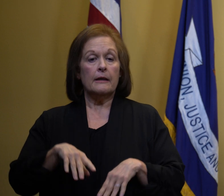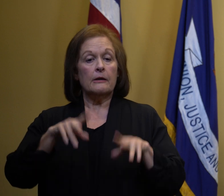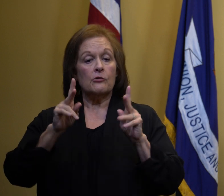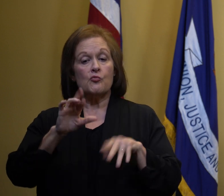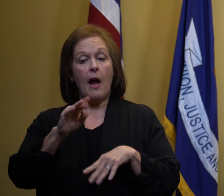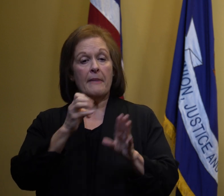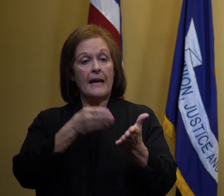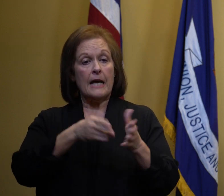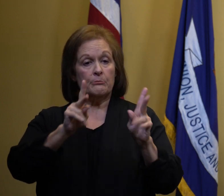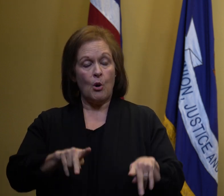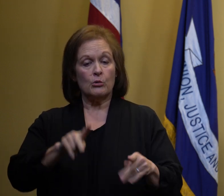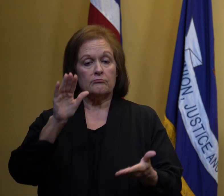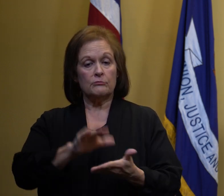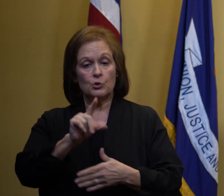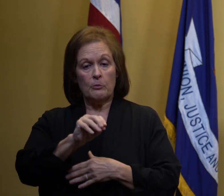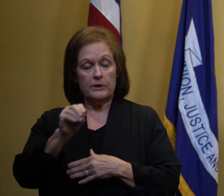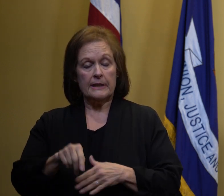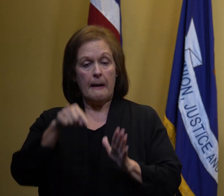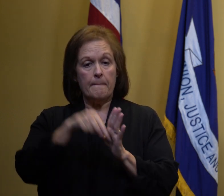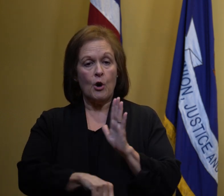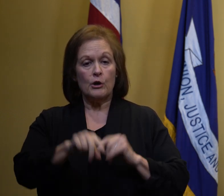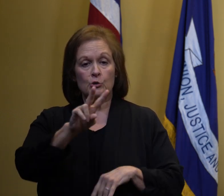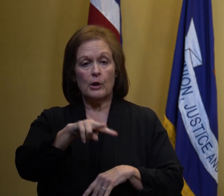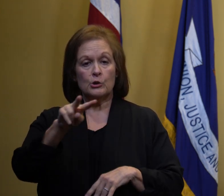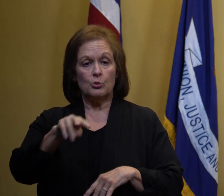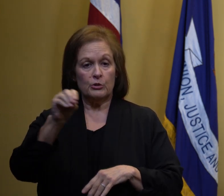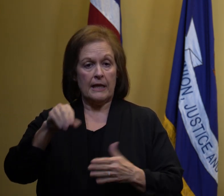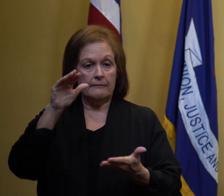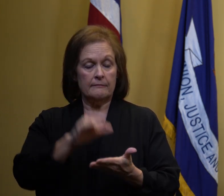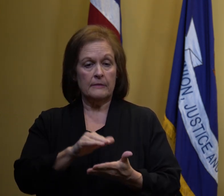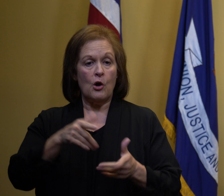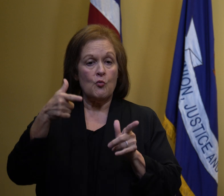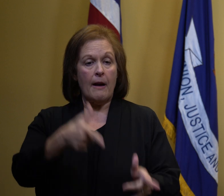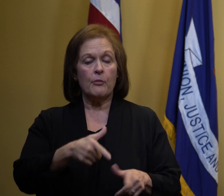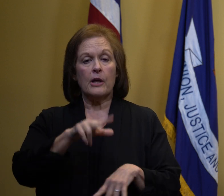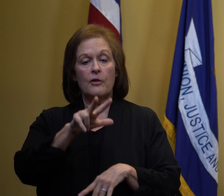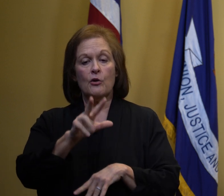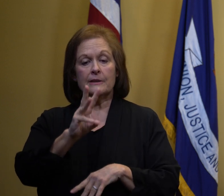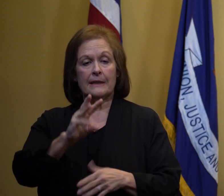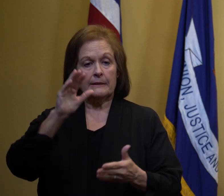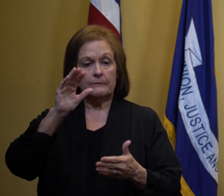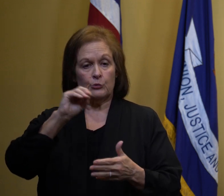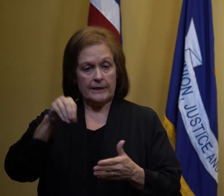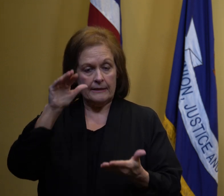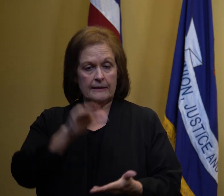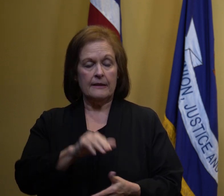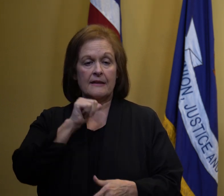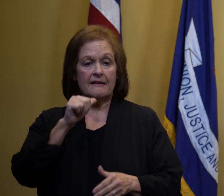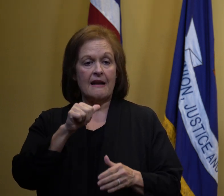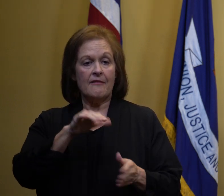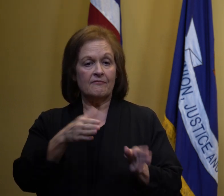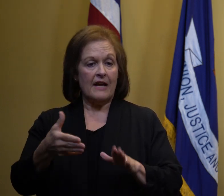persons remain down at 20%, murders 22% down, armed robberies 36%, non-fatal